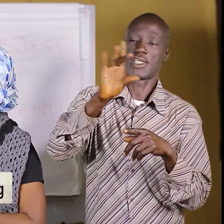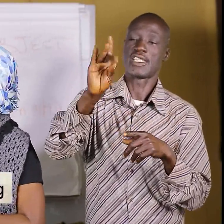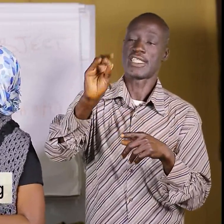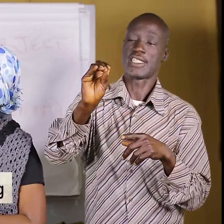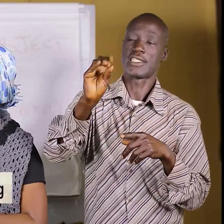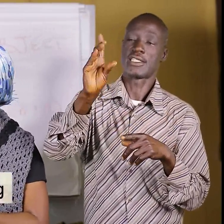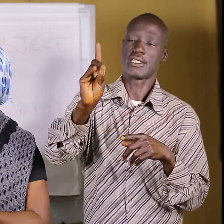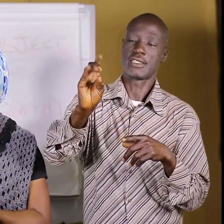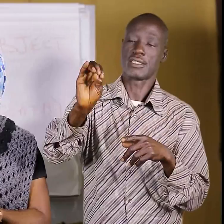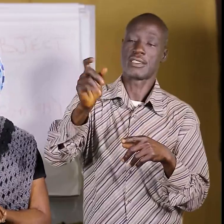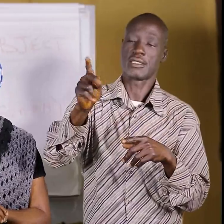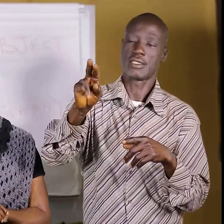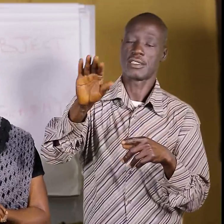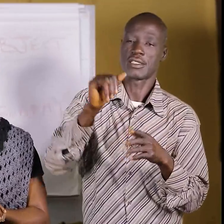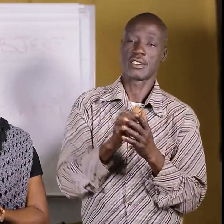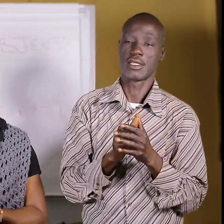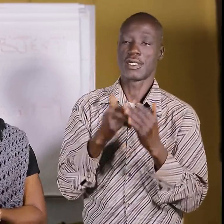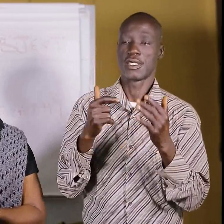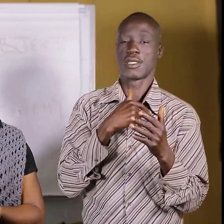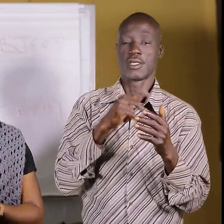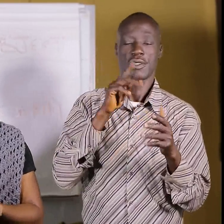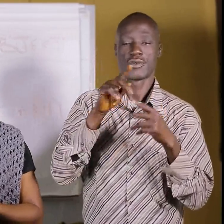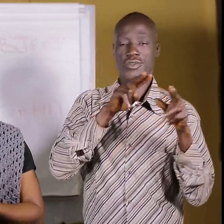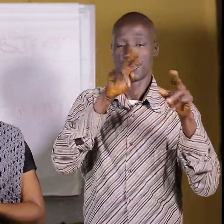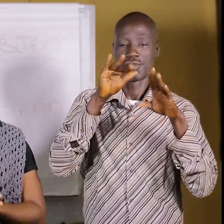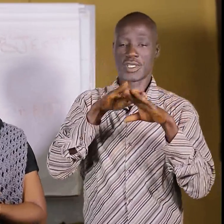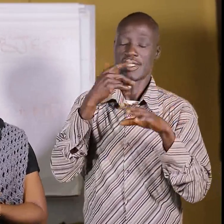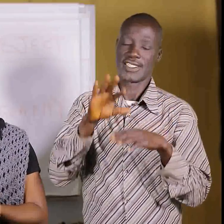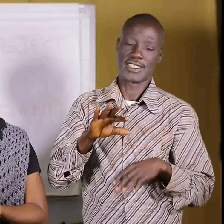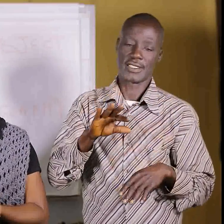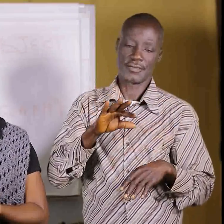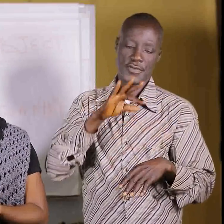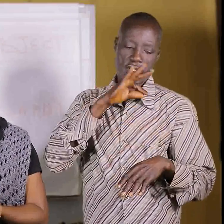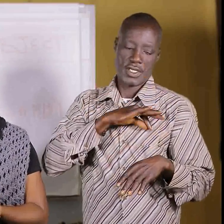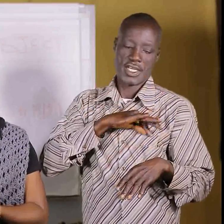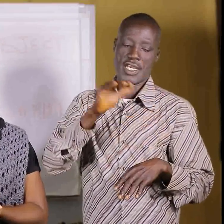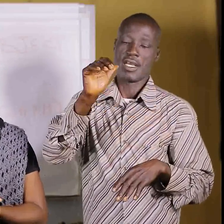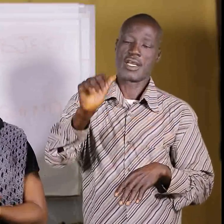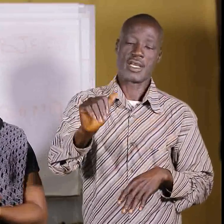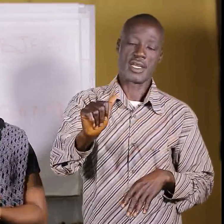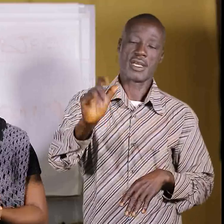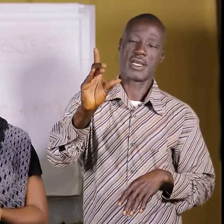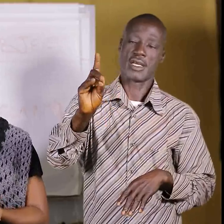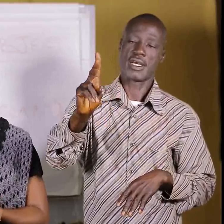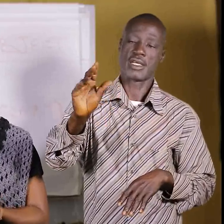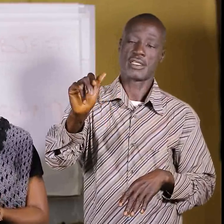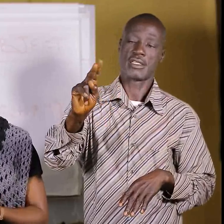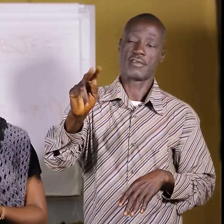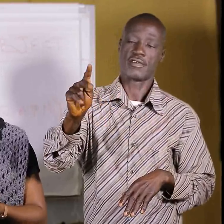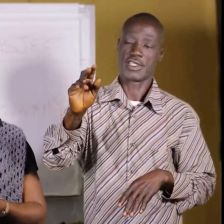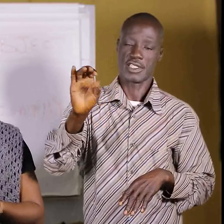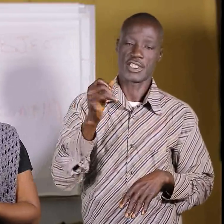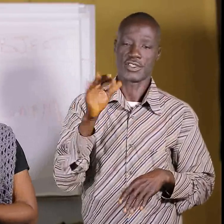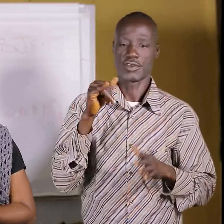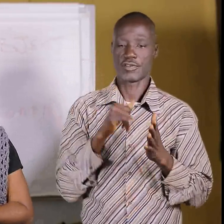180 degrees. Now we'll look at the advantages and disadvantages